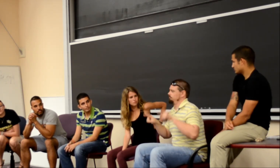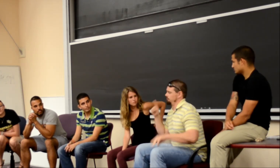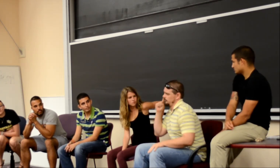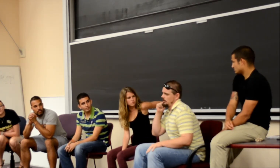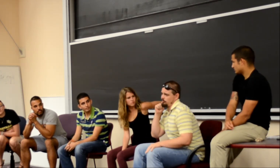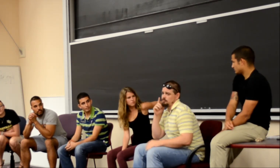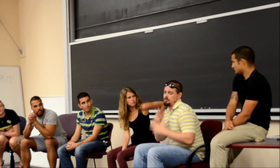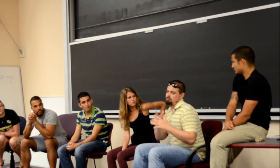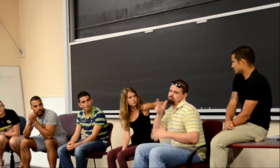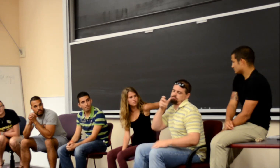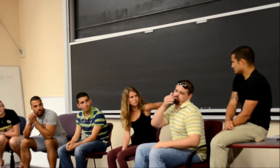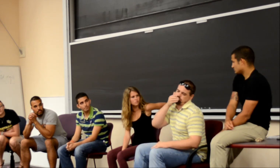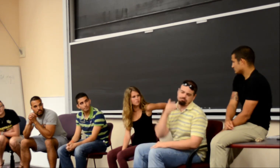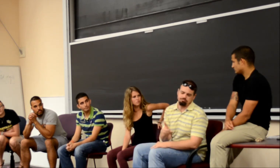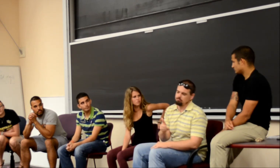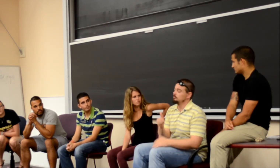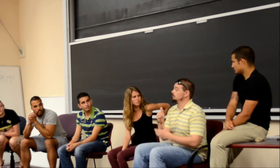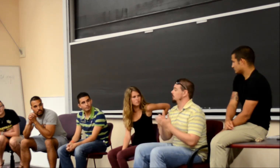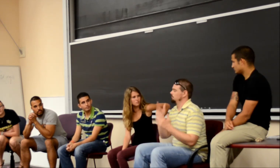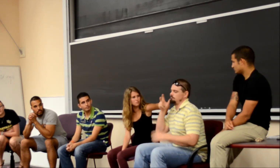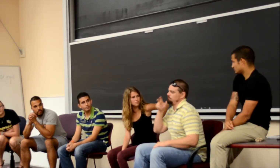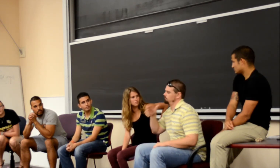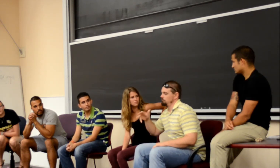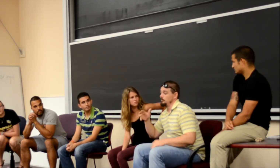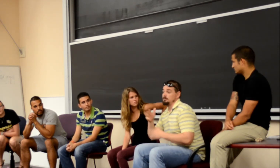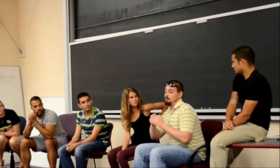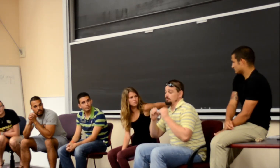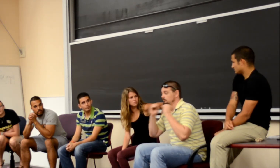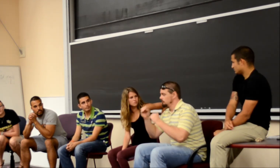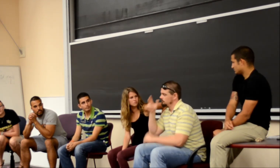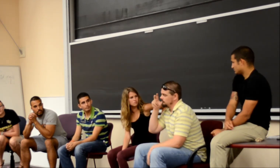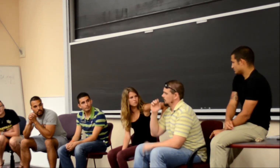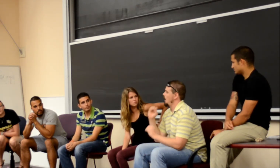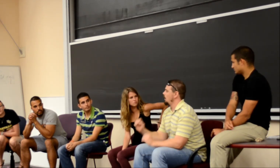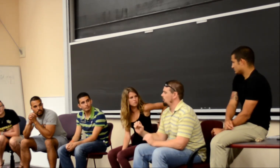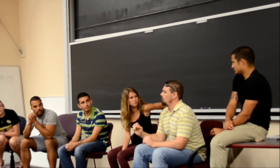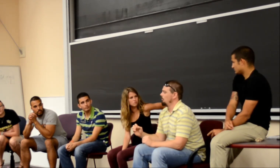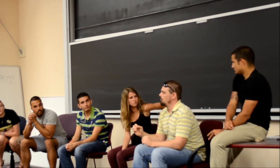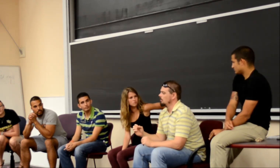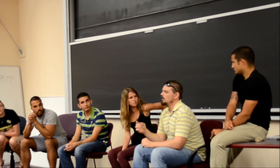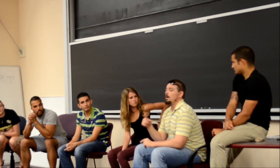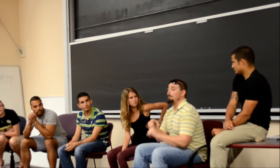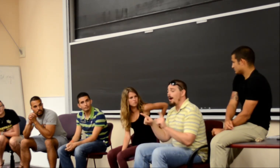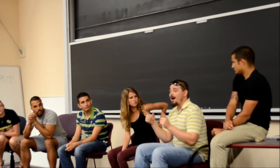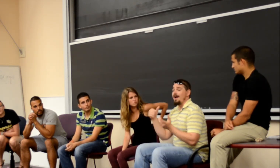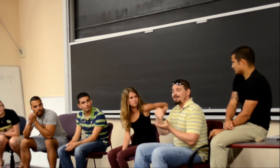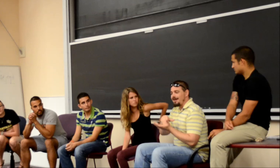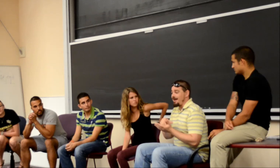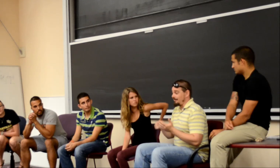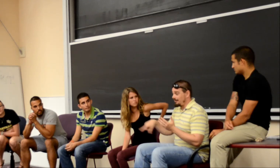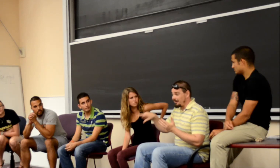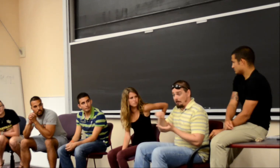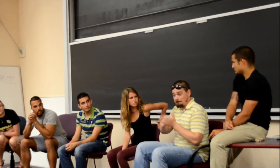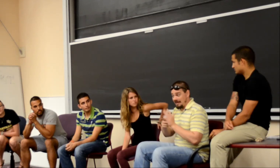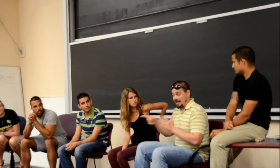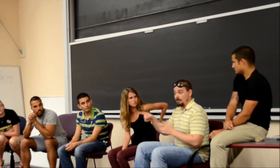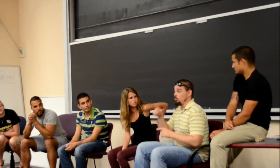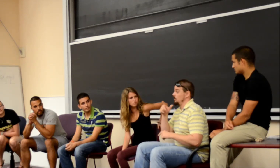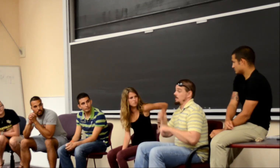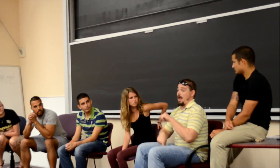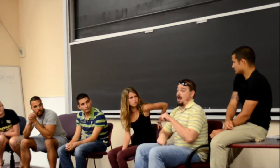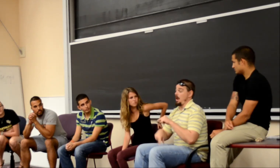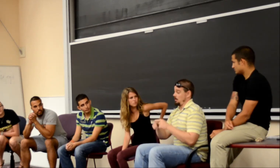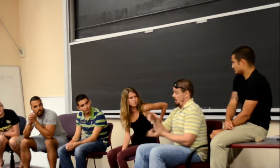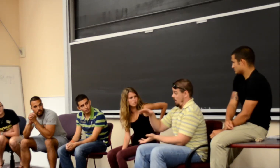specific measurement of hearing loss. Some hear well, some don't. Some don't hear at all. But